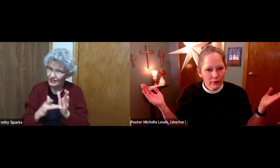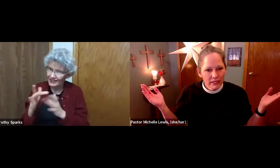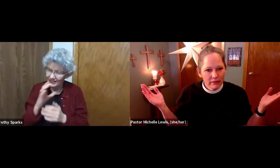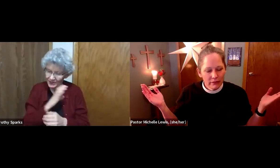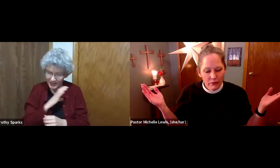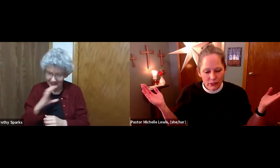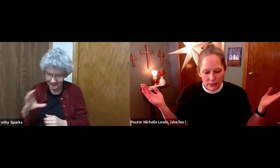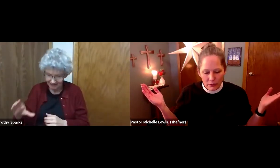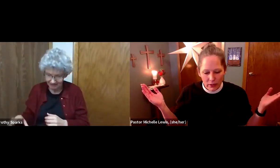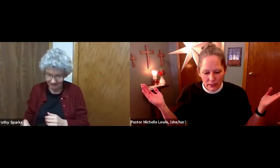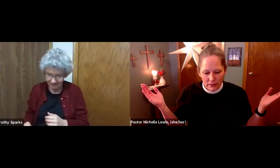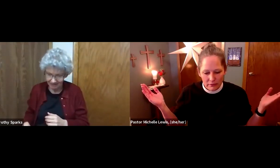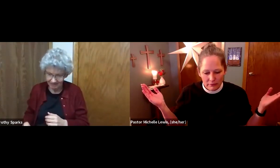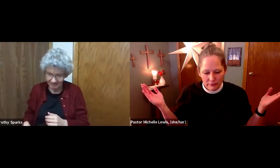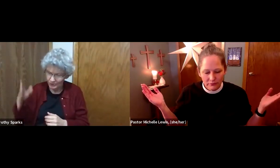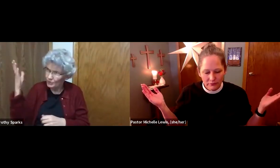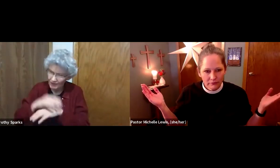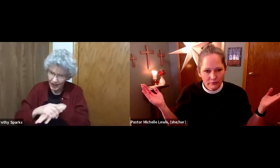our Savior Jesus Christ.